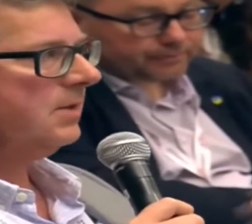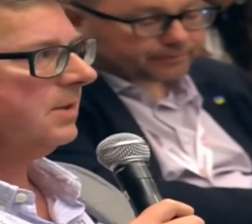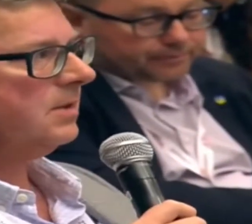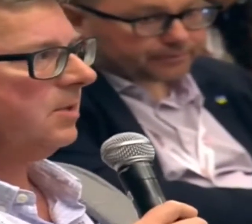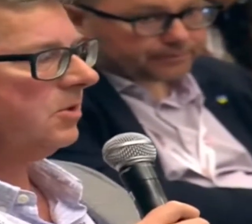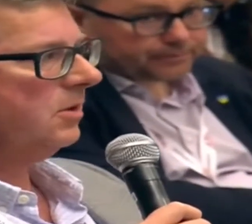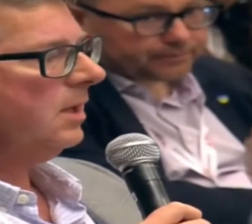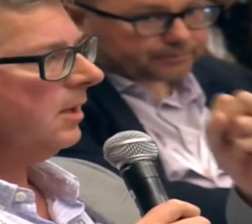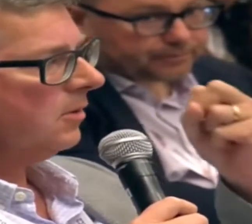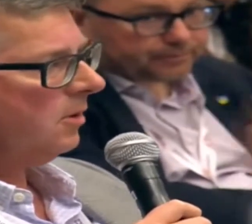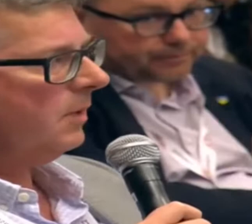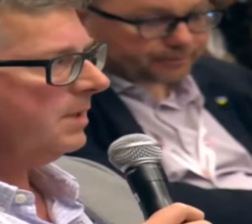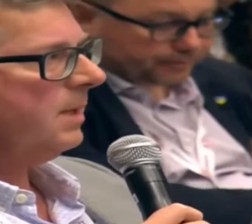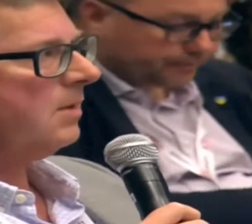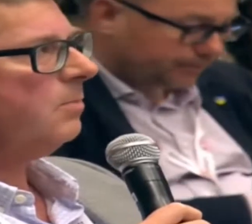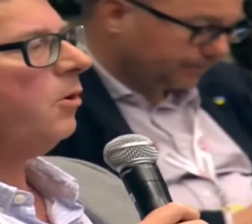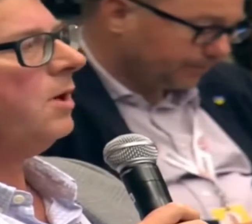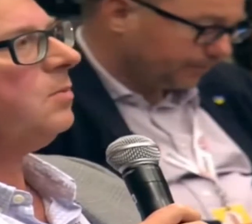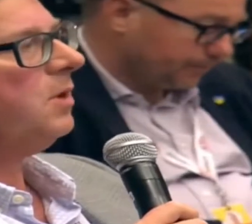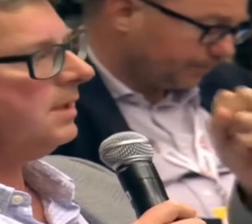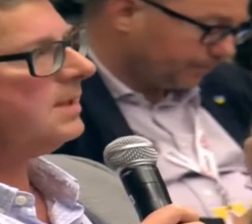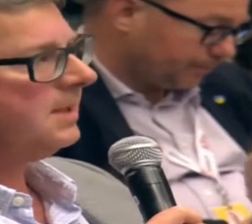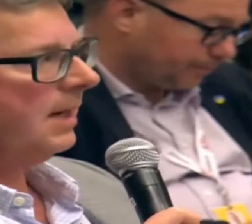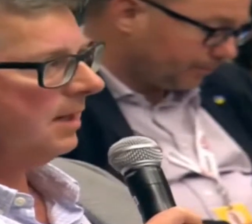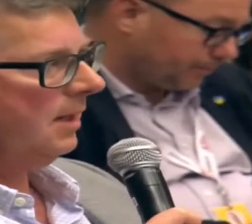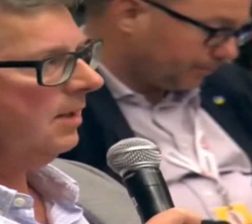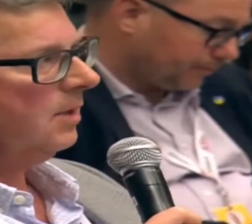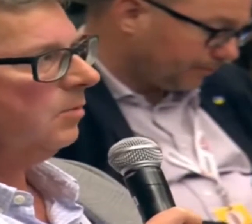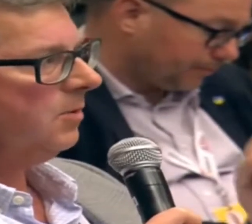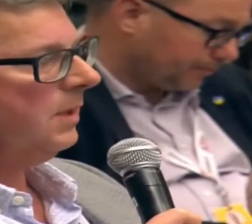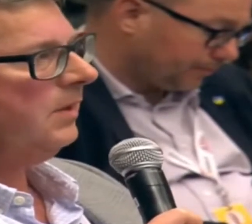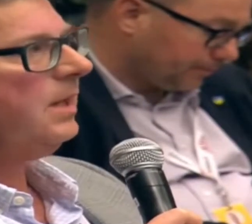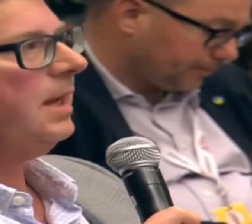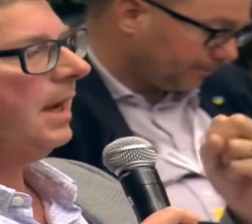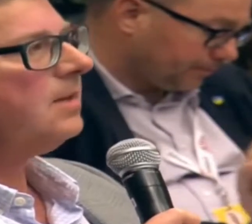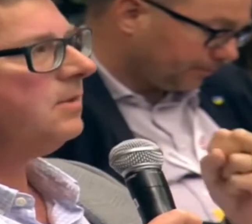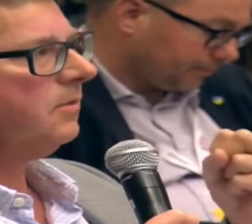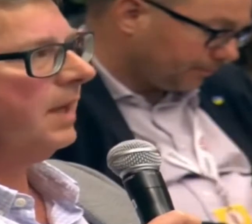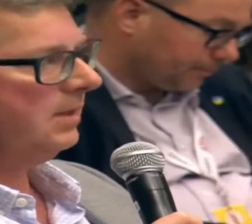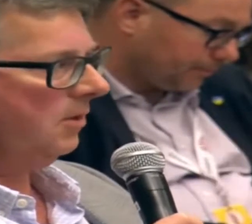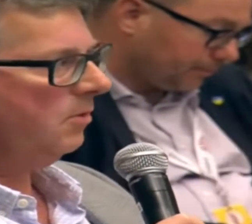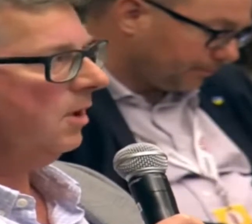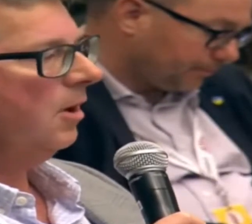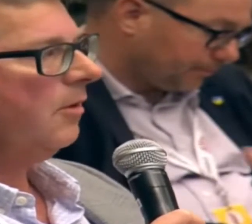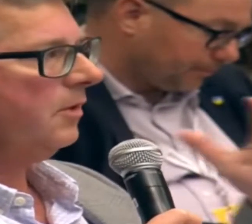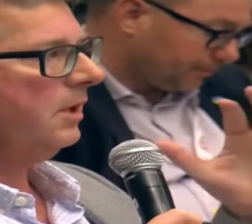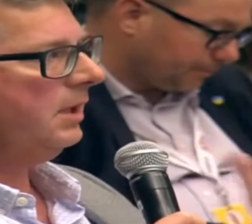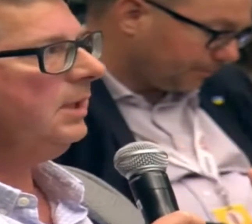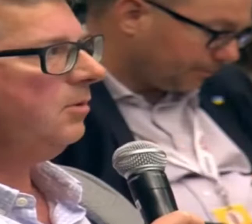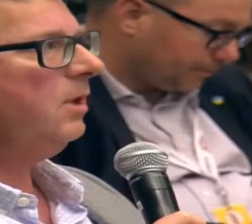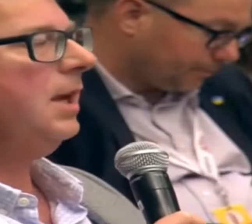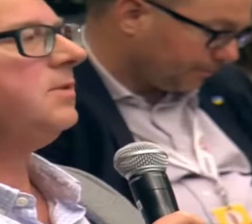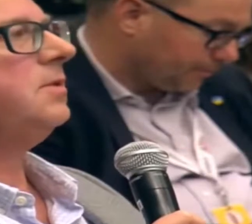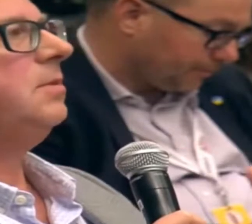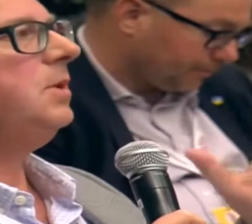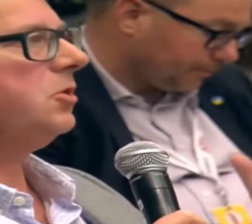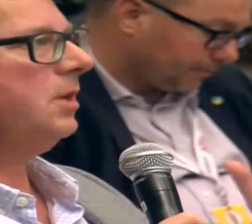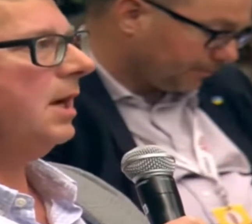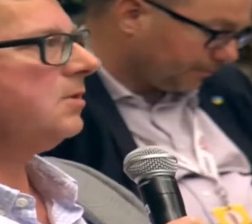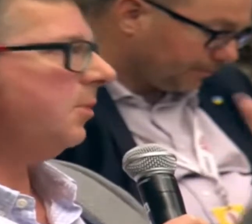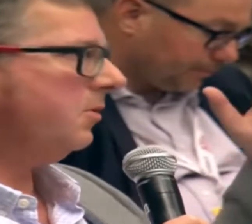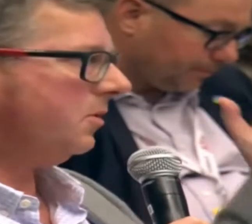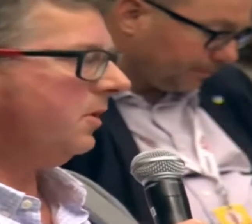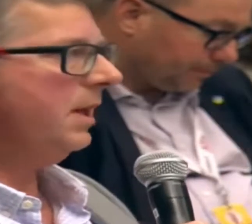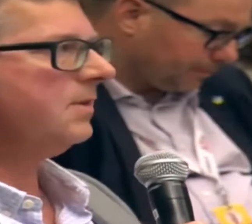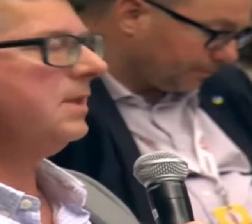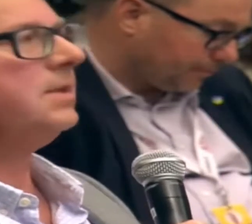military assistance mission. Could you please make the point, what exactly would be the added value of an EU-led mission